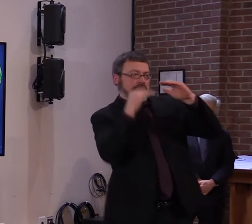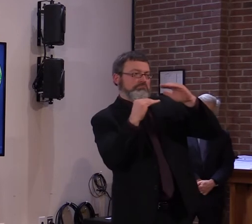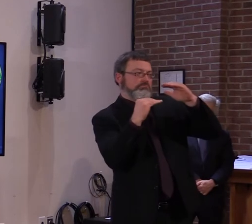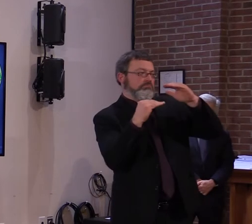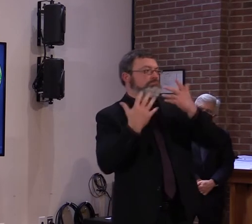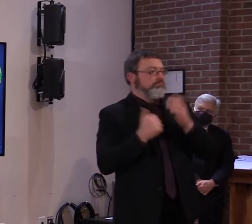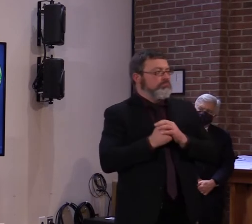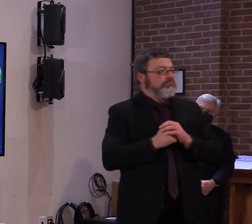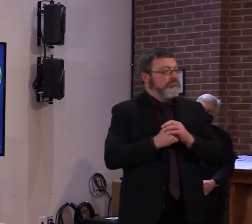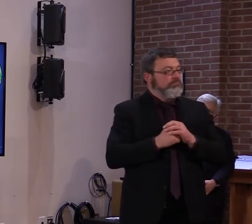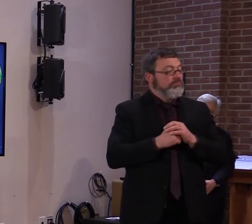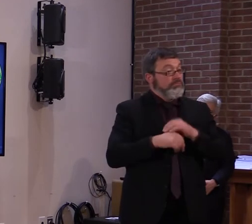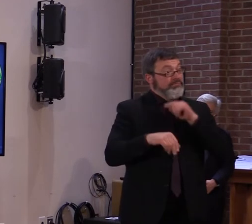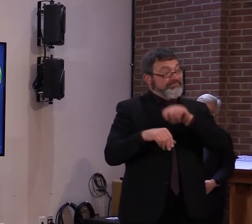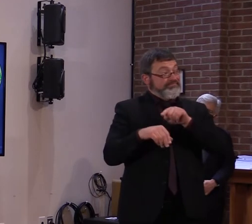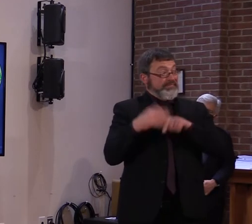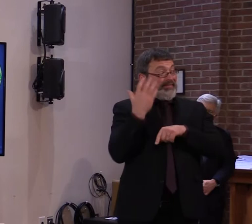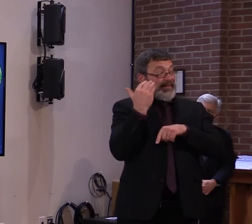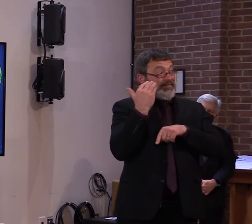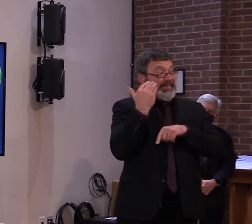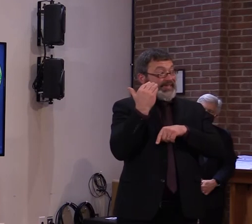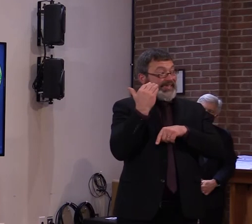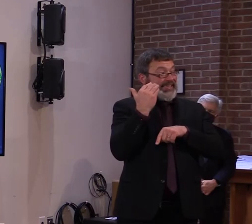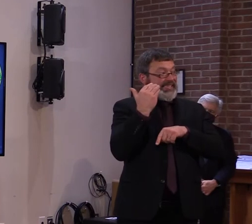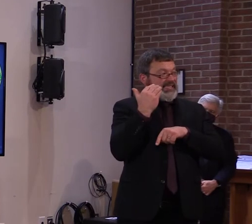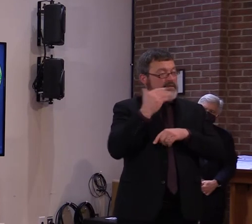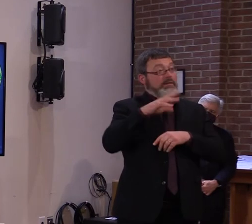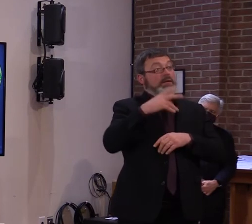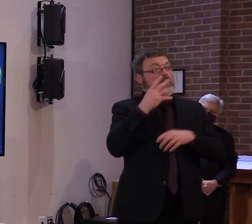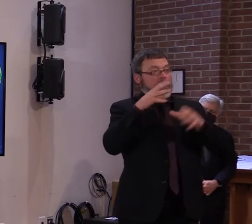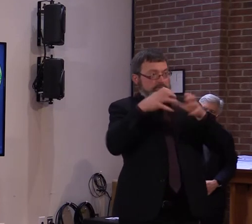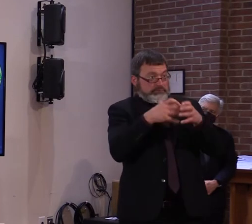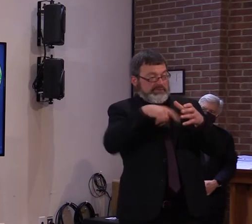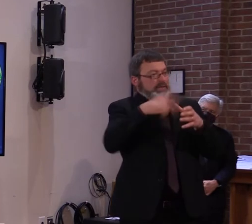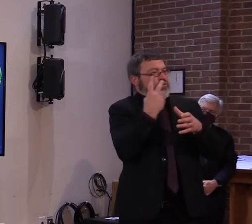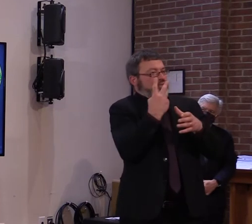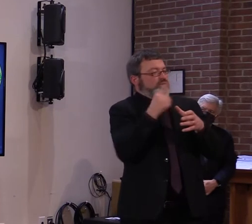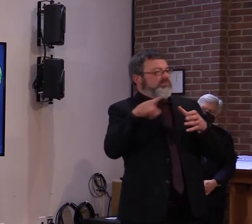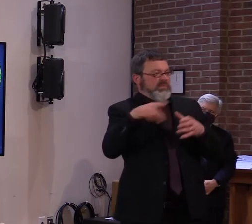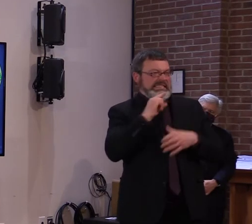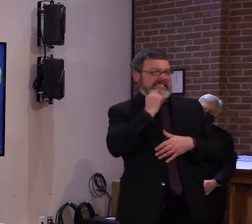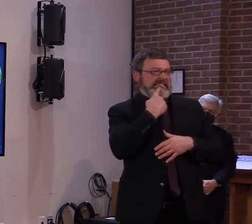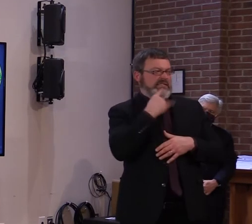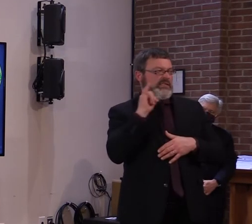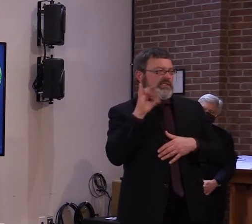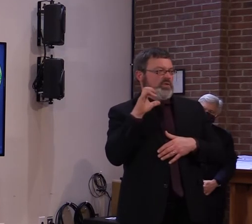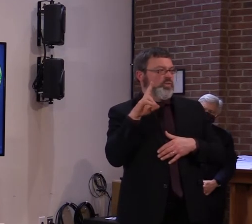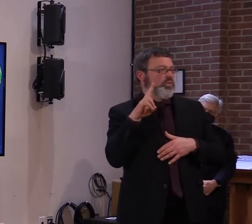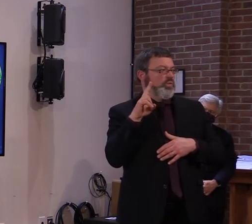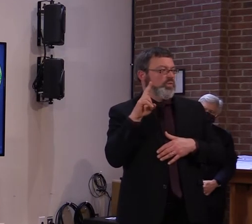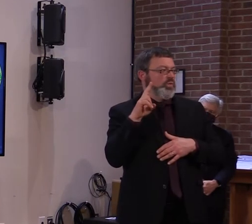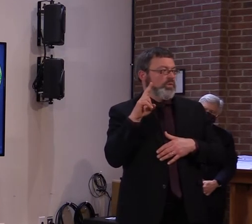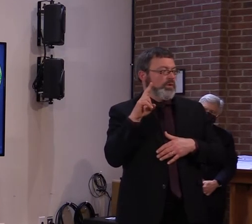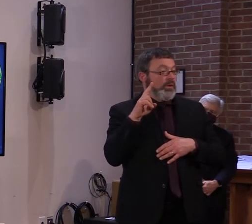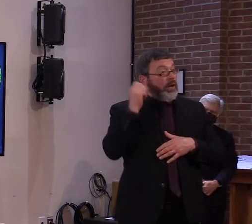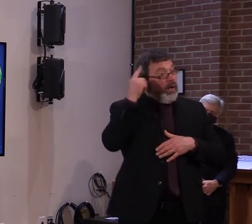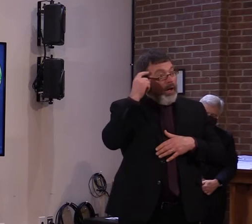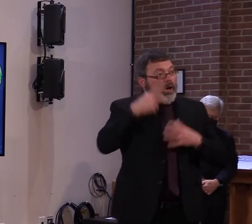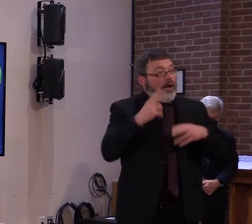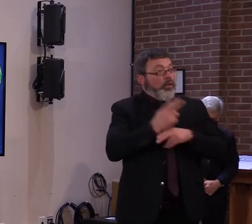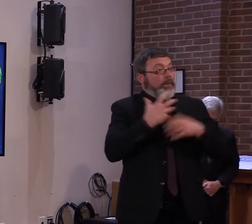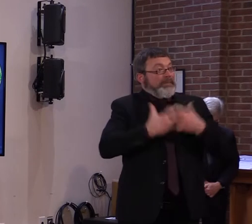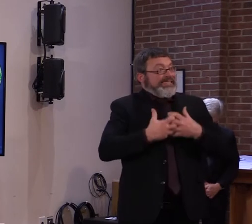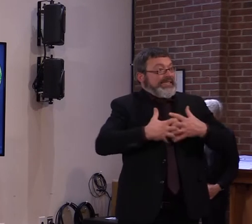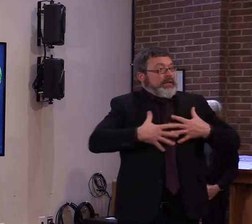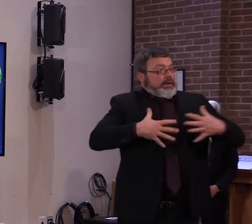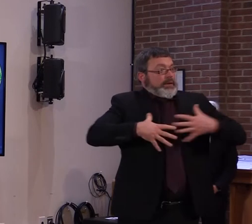one on a ventilator. Again, I think testimony to the kind of care we're able to provide in hospitals and in ICUs